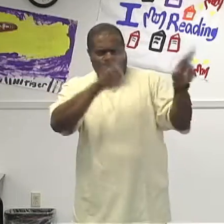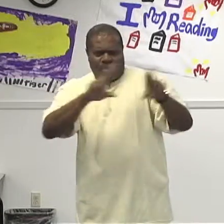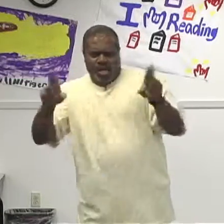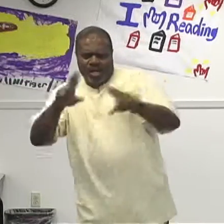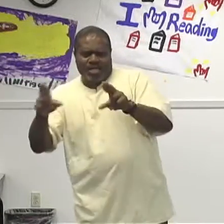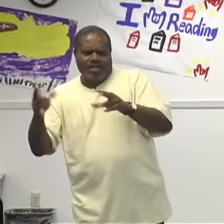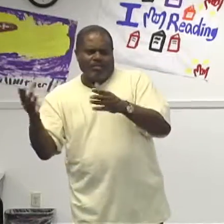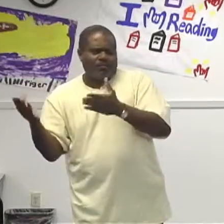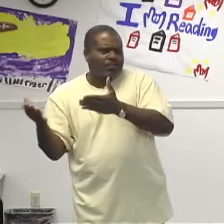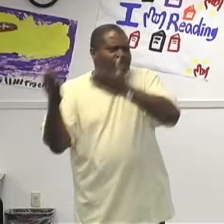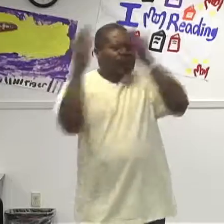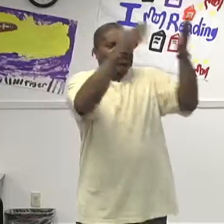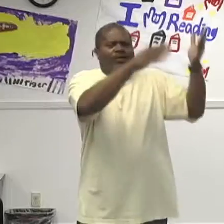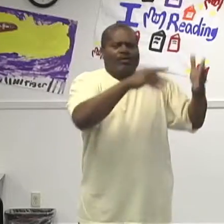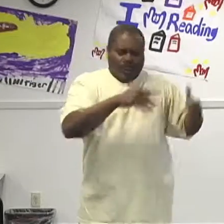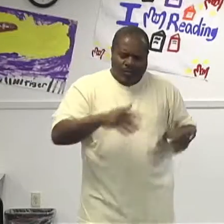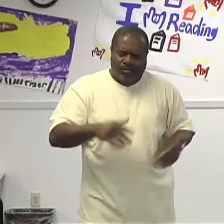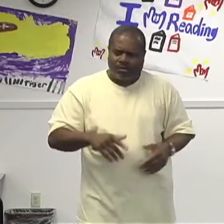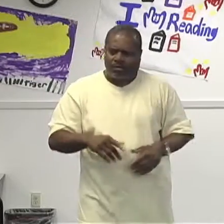would need would be a new school uniform.